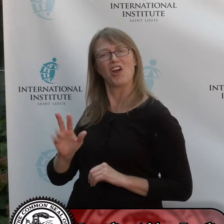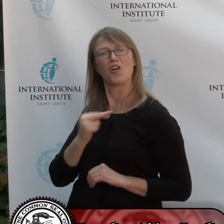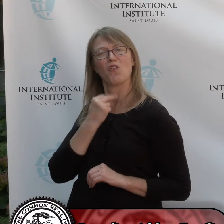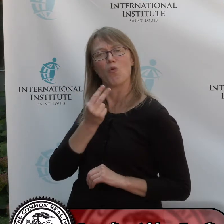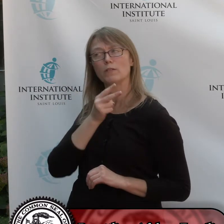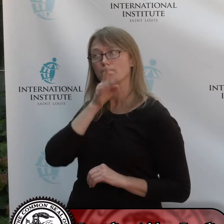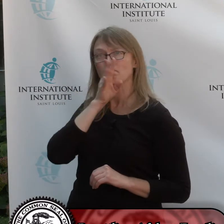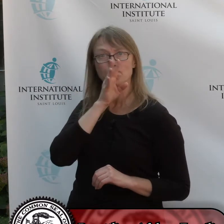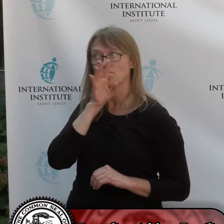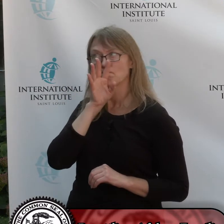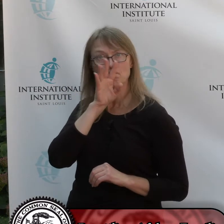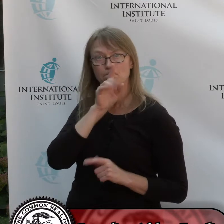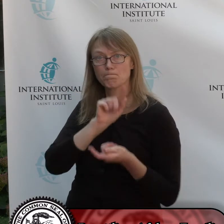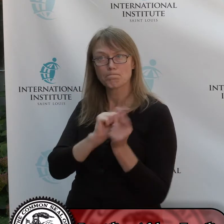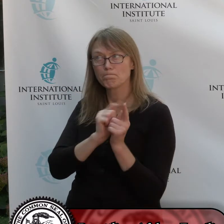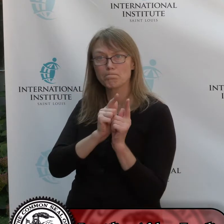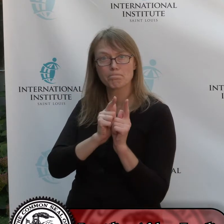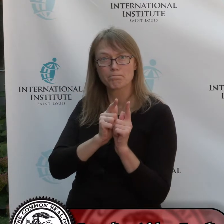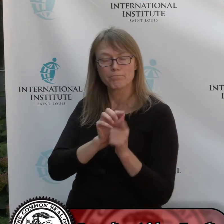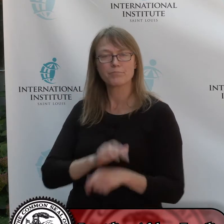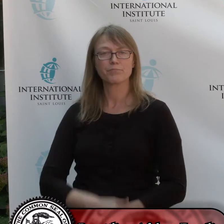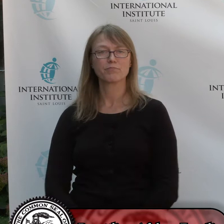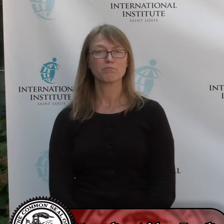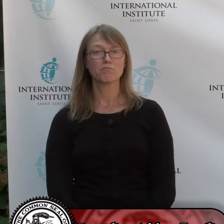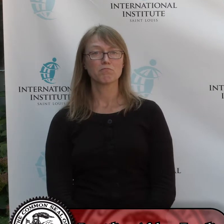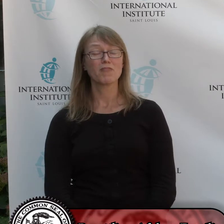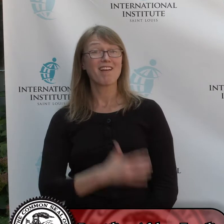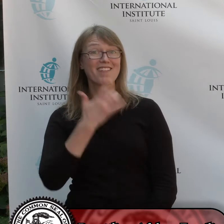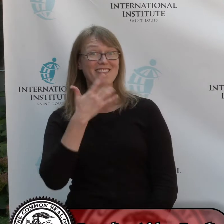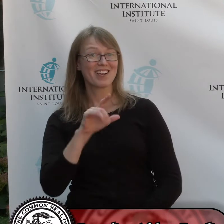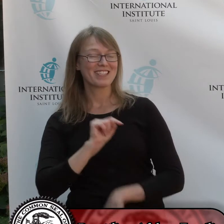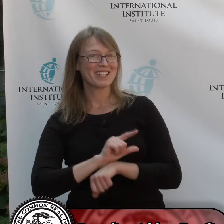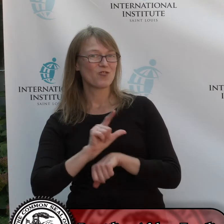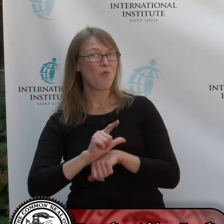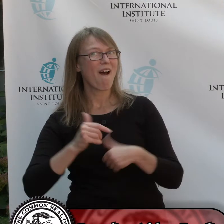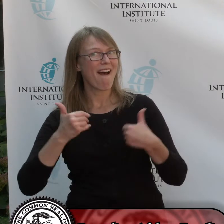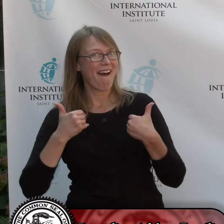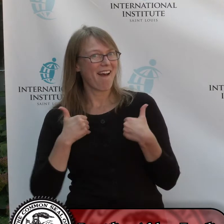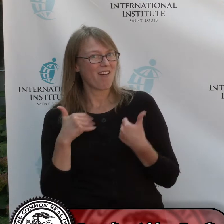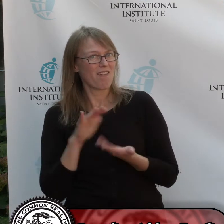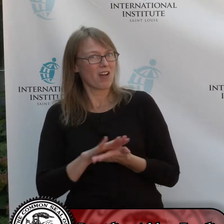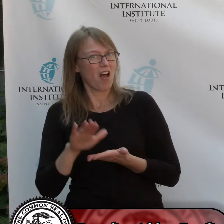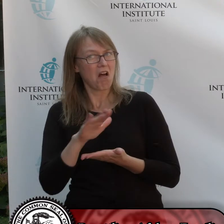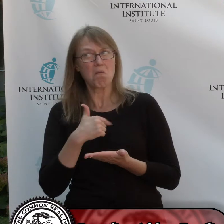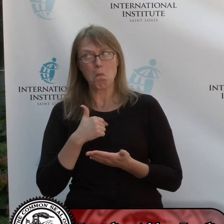education options, and I was able to attend a college that would provide me with the education that I wanted to get.